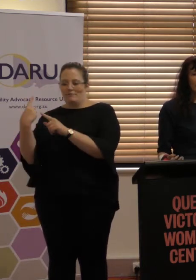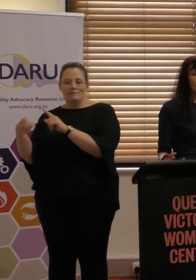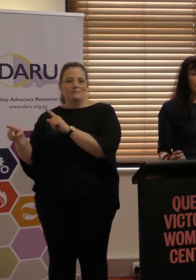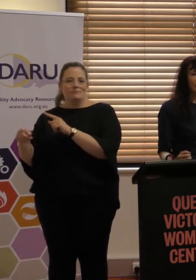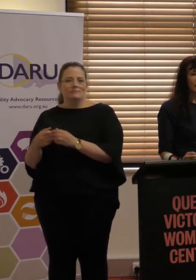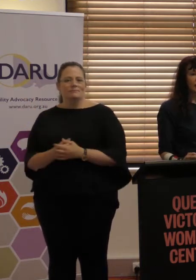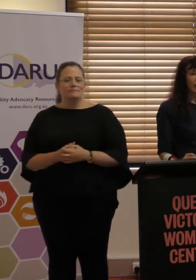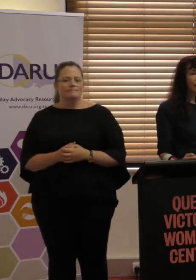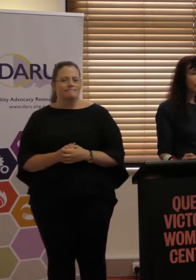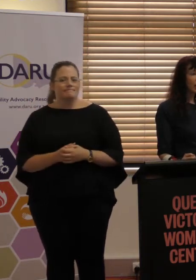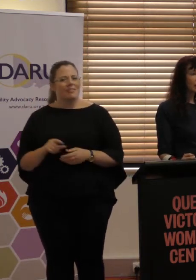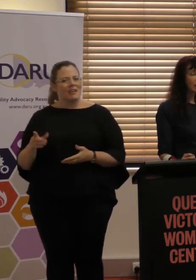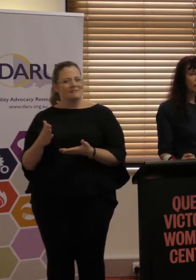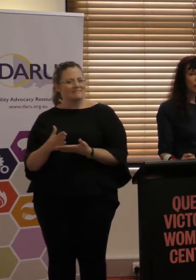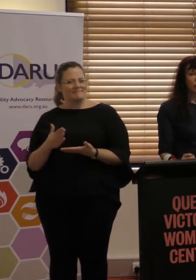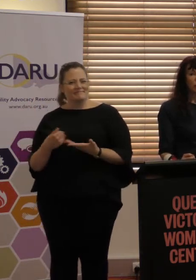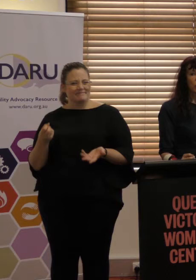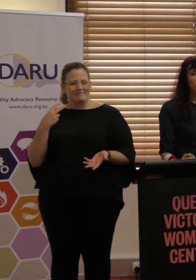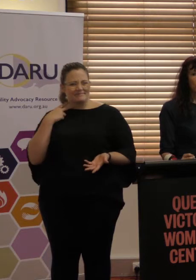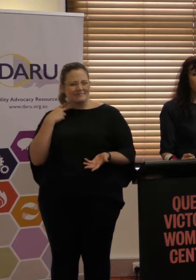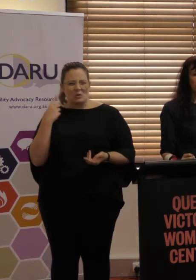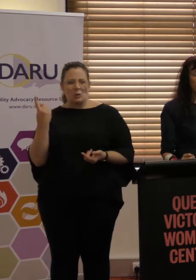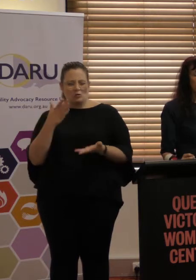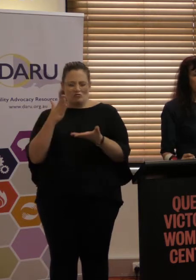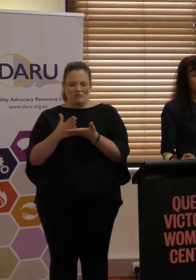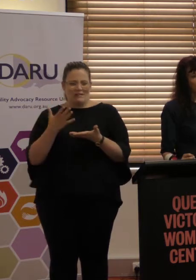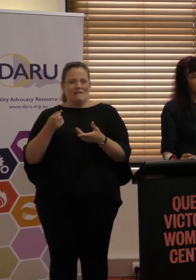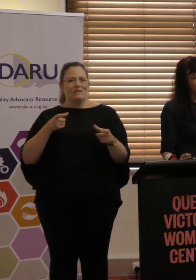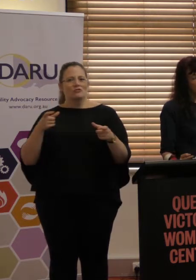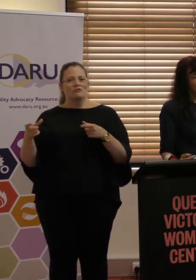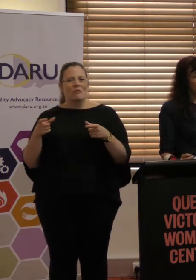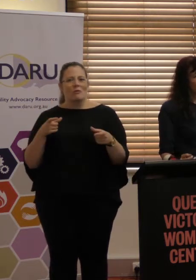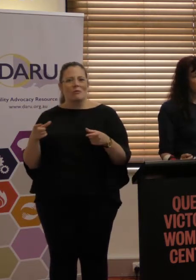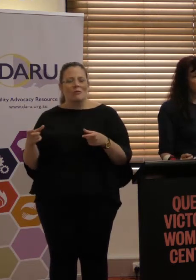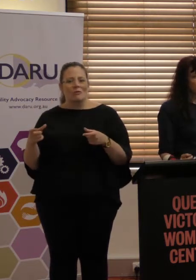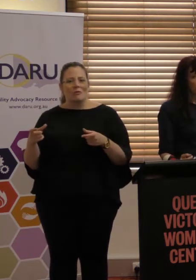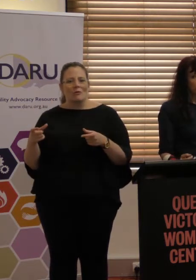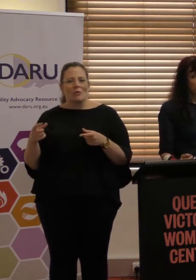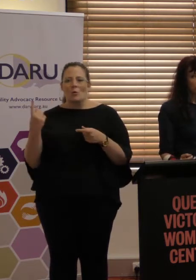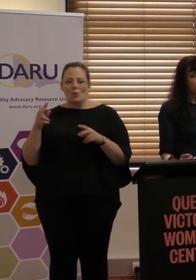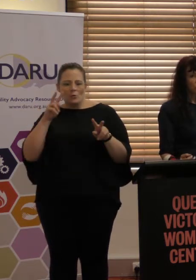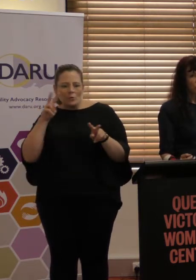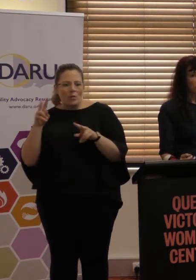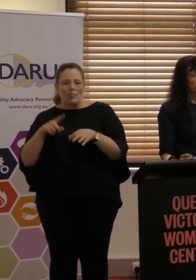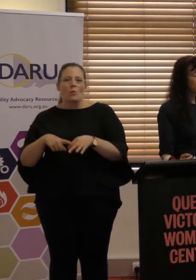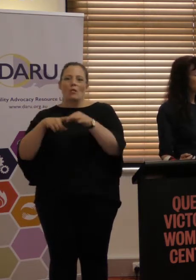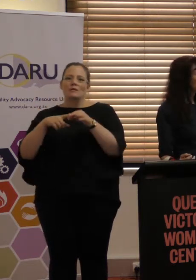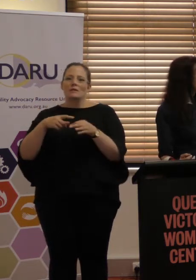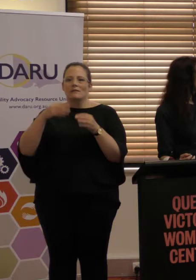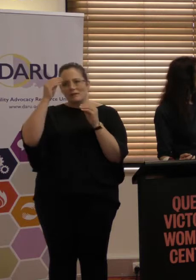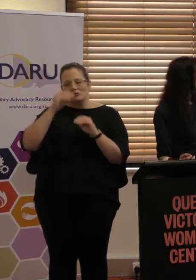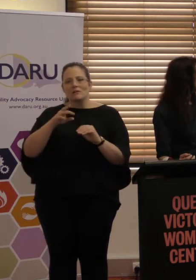guess that's another sad reality of who's controlling things like the quality of education for students in